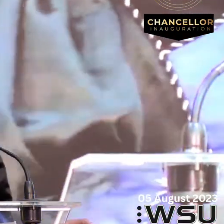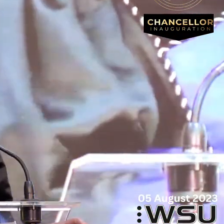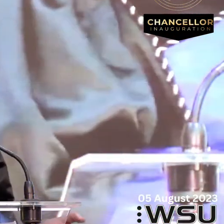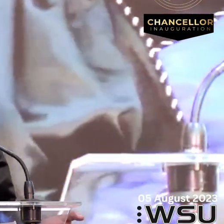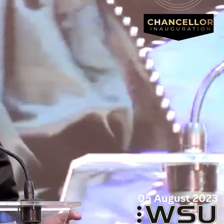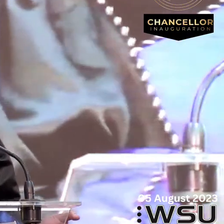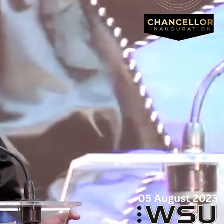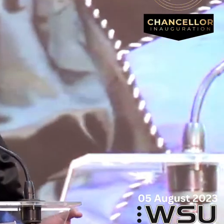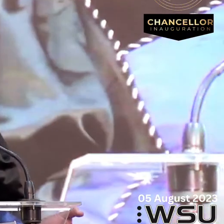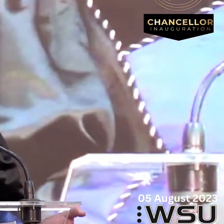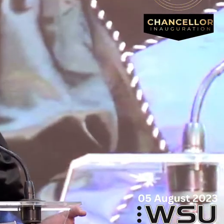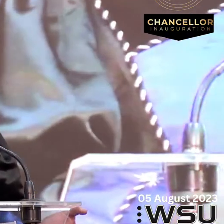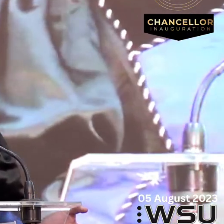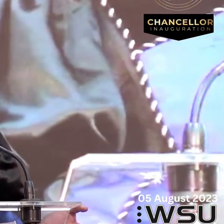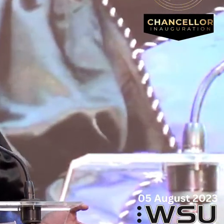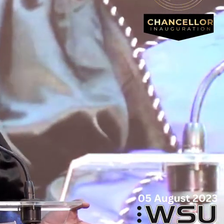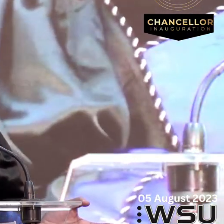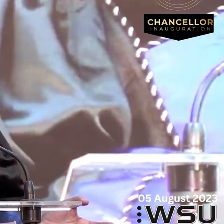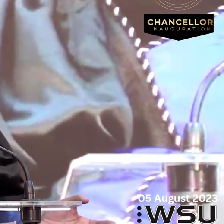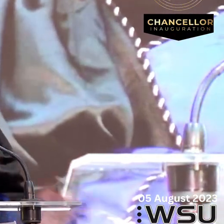kitchen.